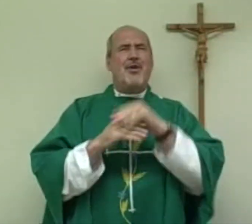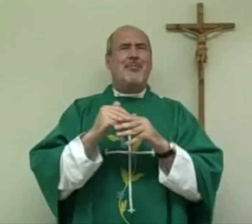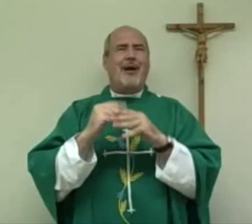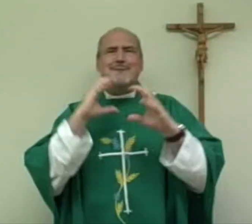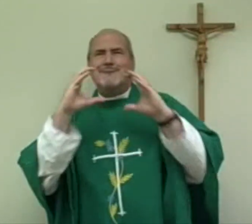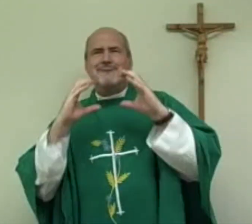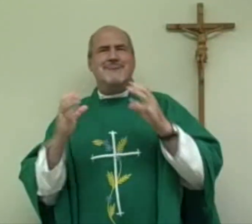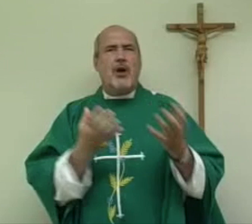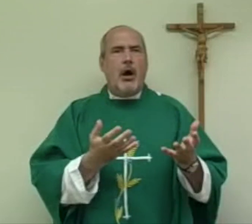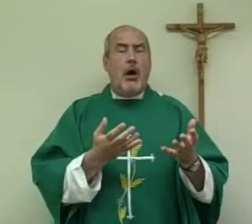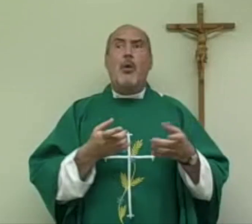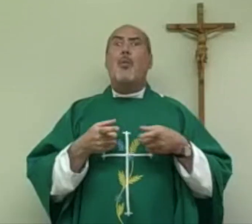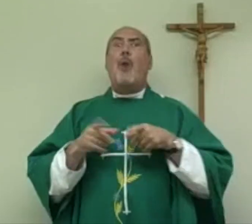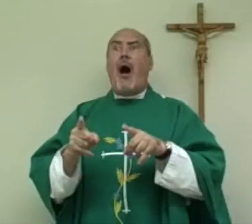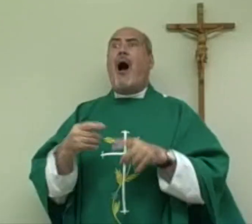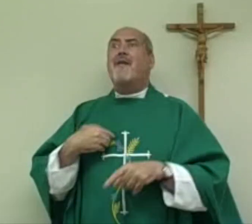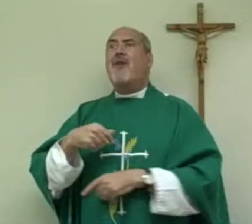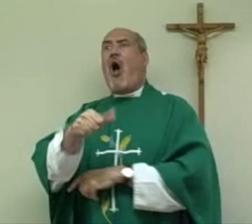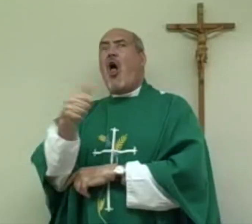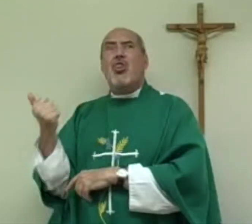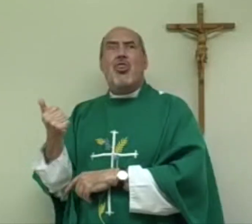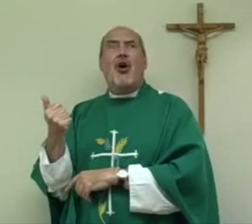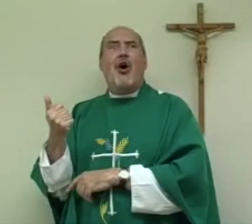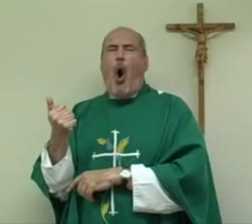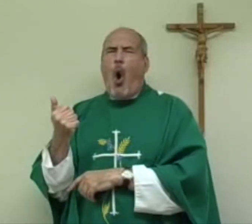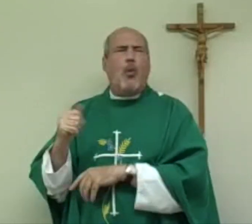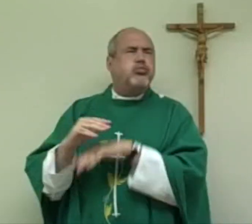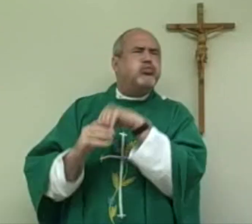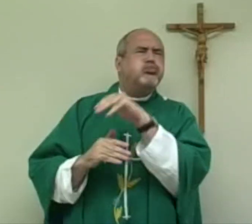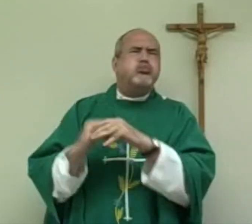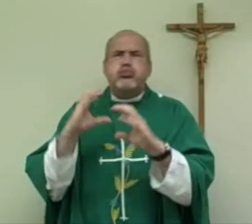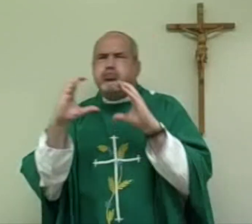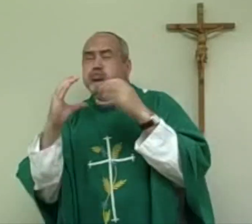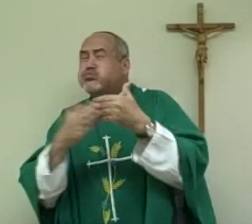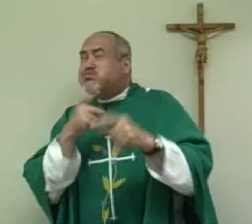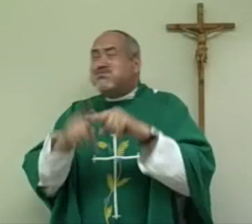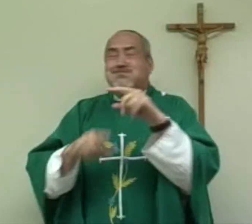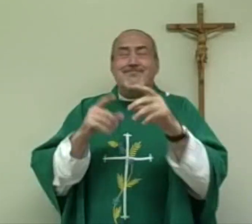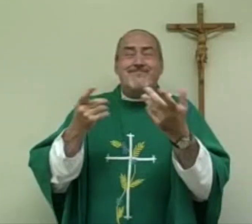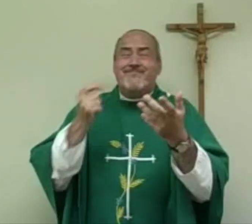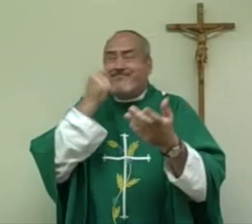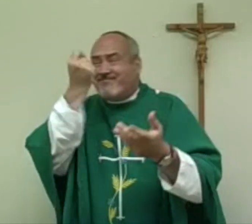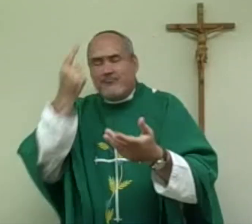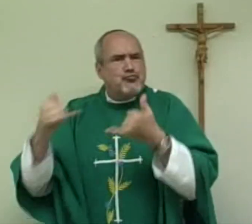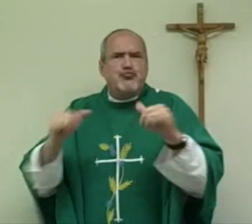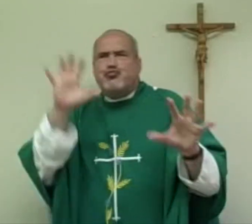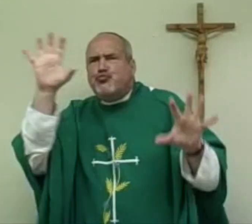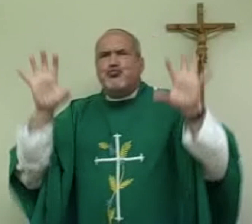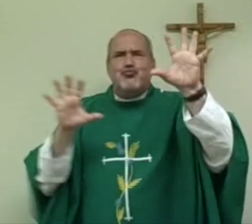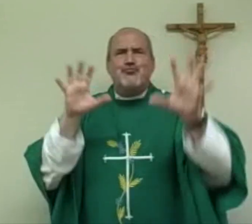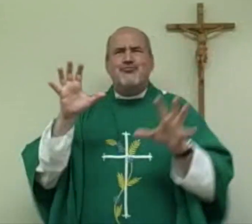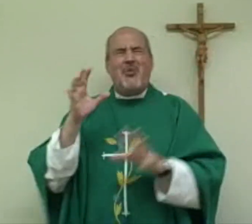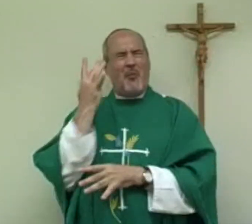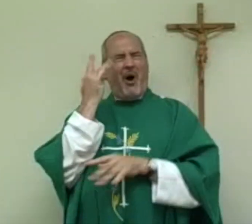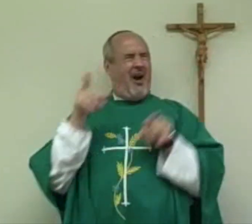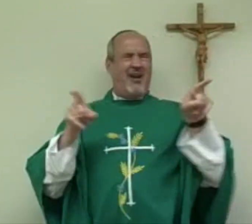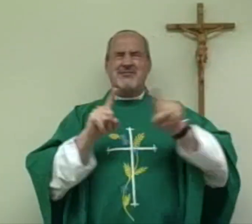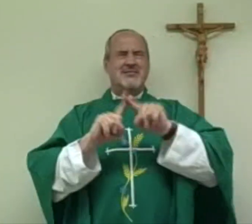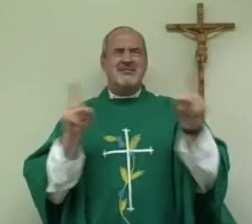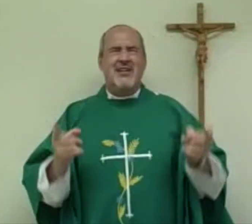who are not comfortable communicating while we have others who are so comfortable and can get along in any